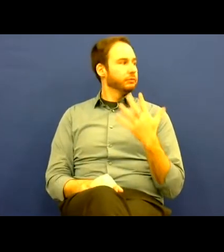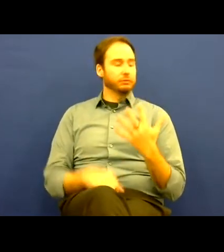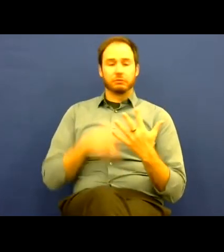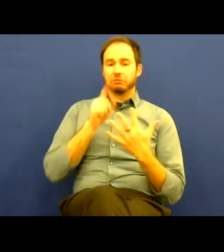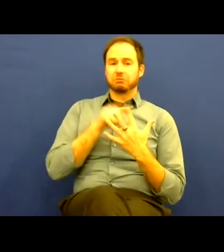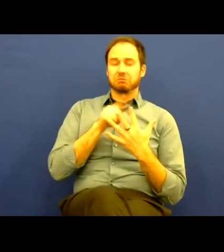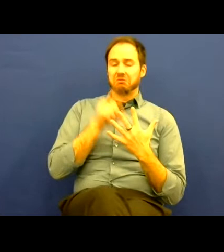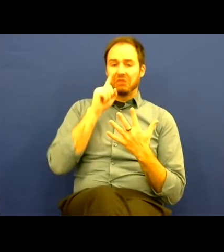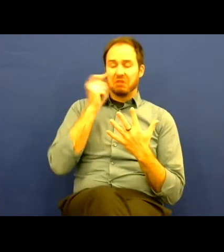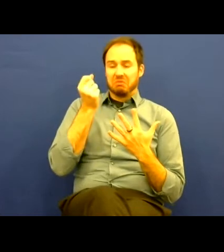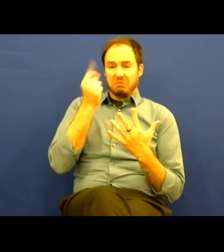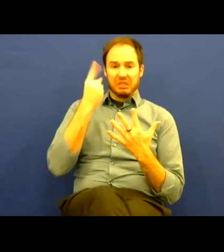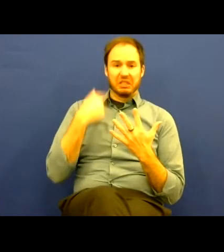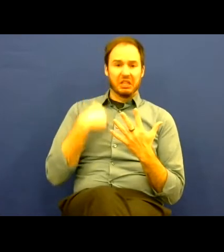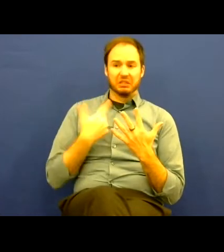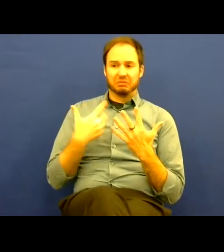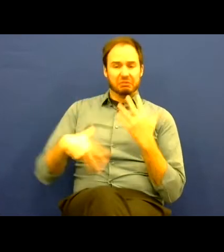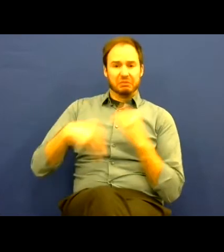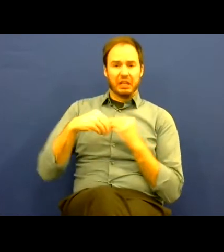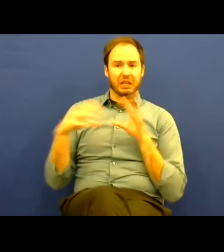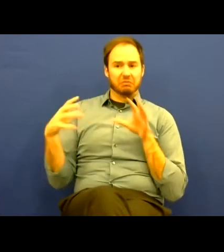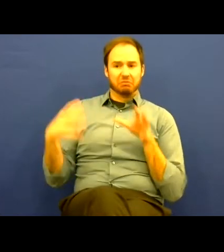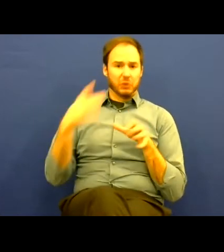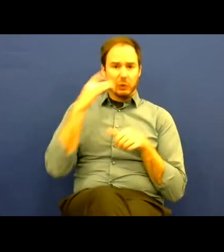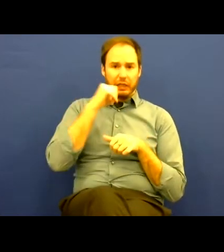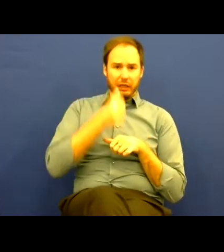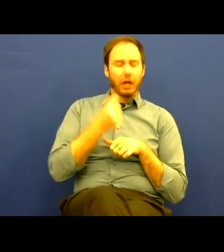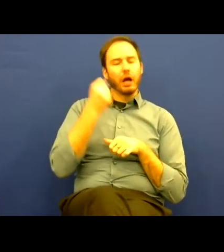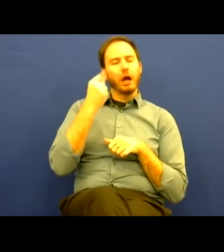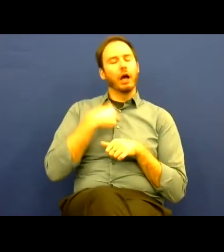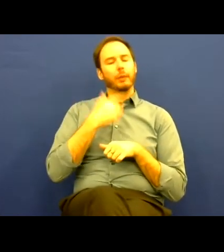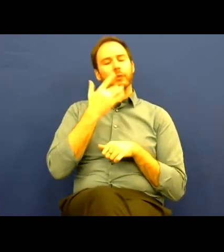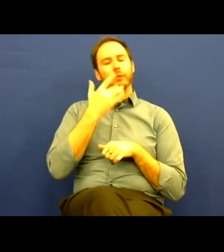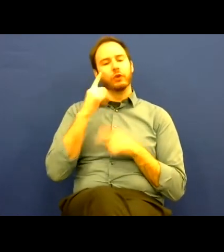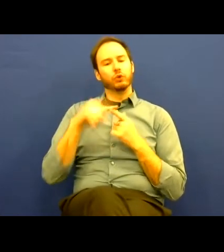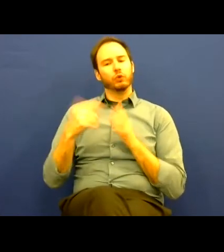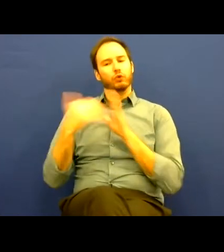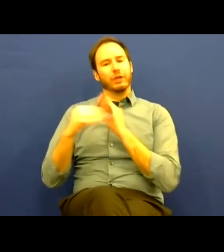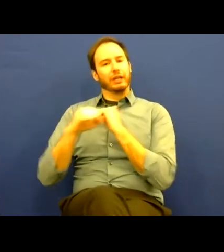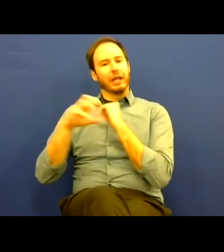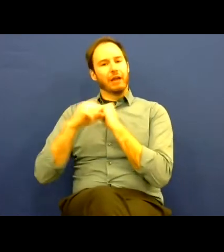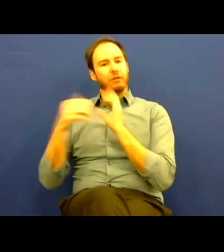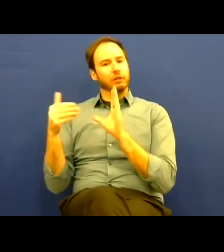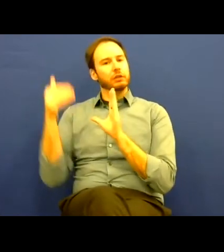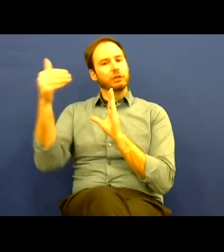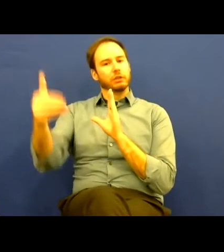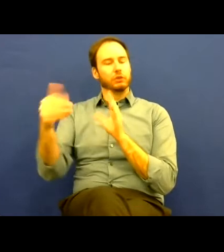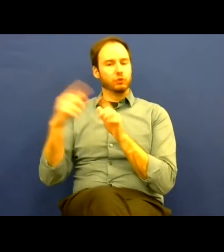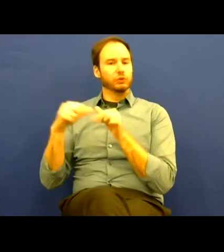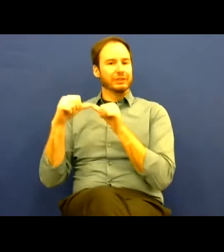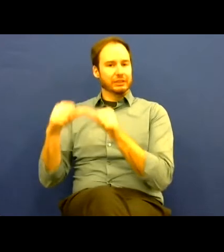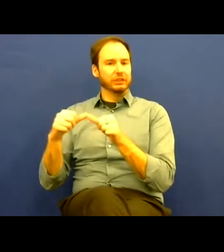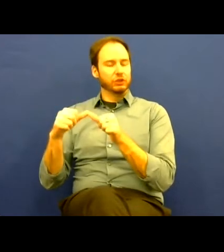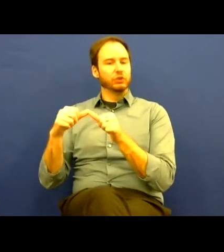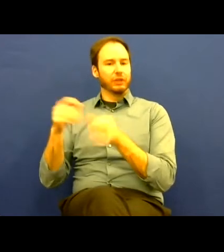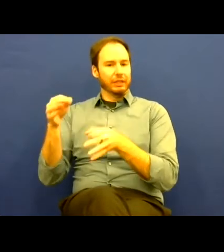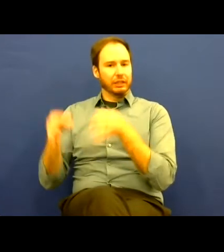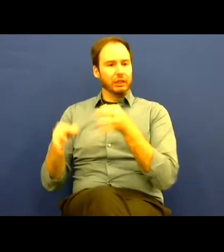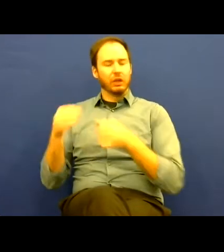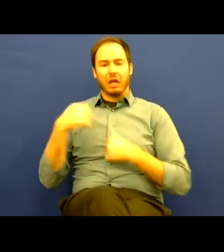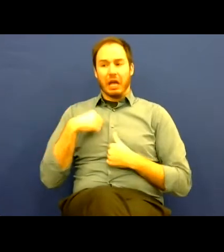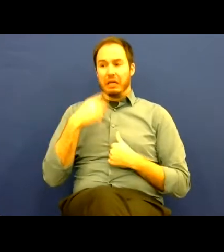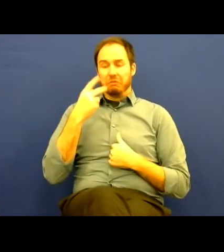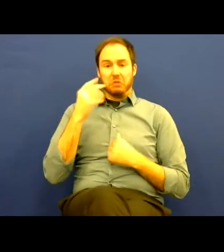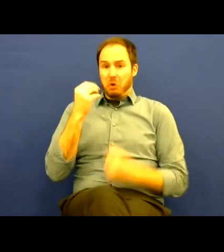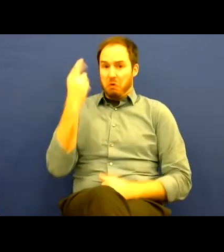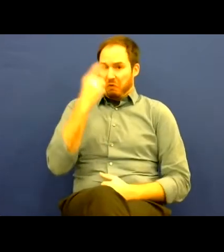I think it makes sense to add the two additional, but I would be more comfortable re-advertising and then continuing it. Yeah, I can't find a reason